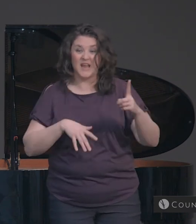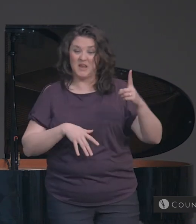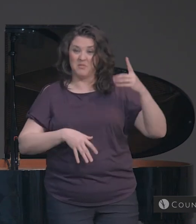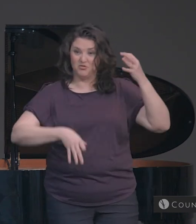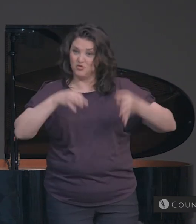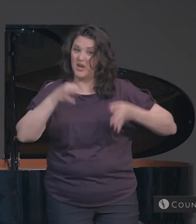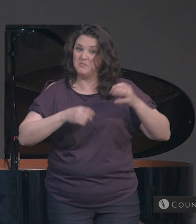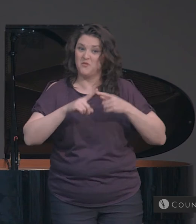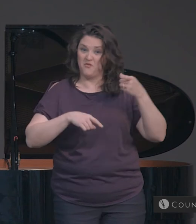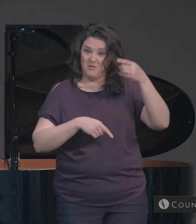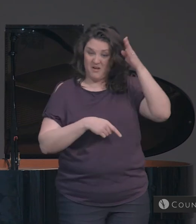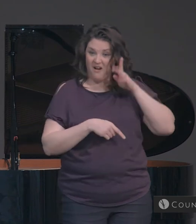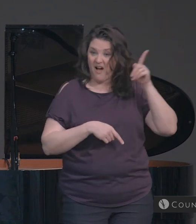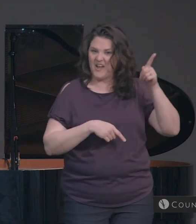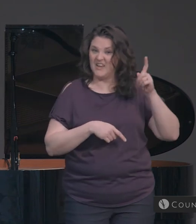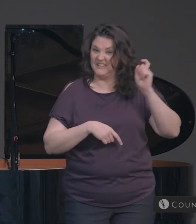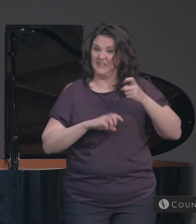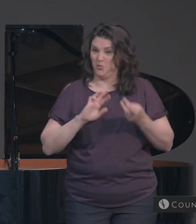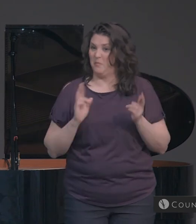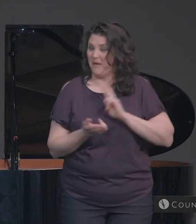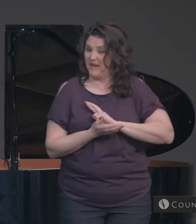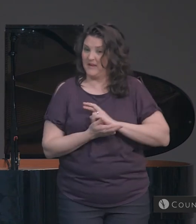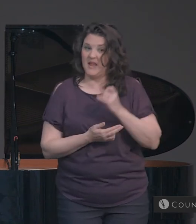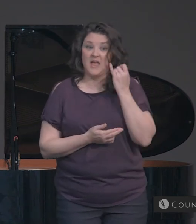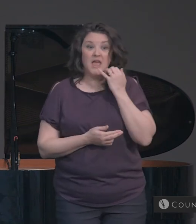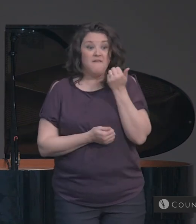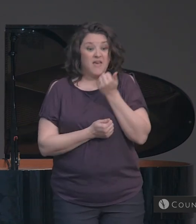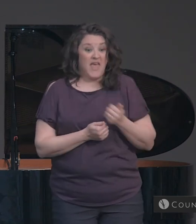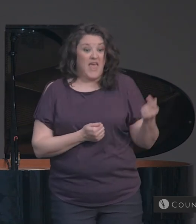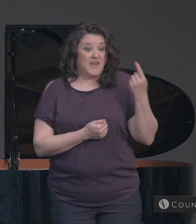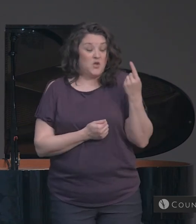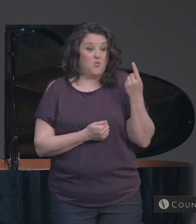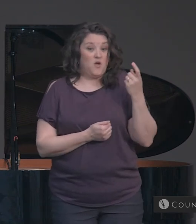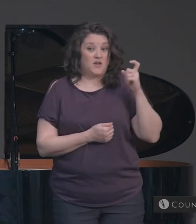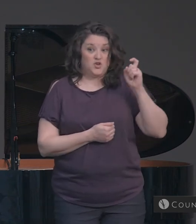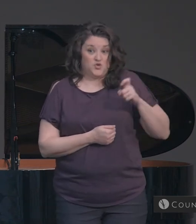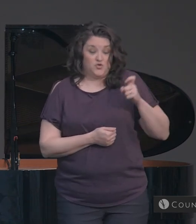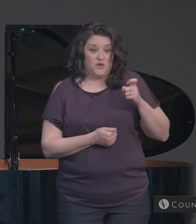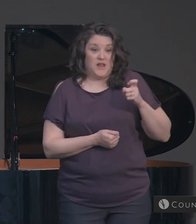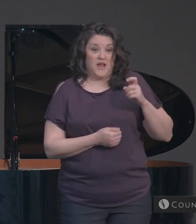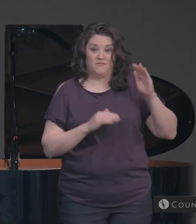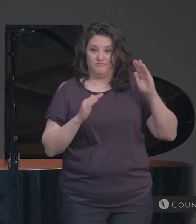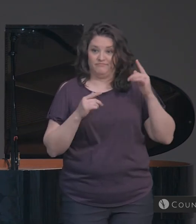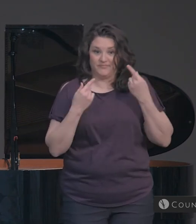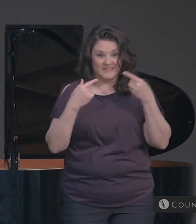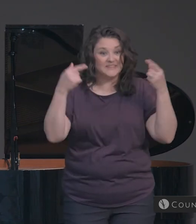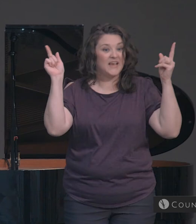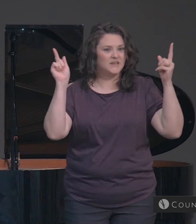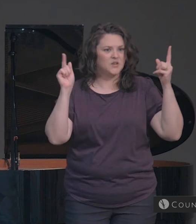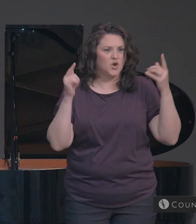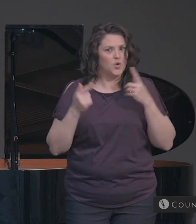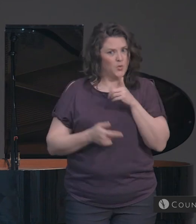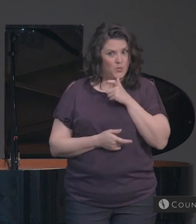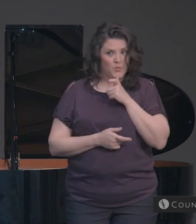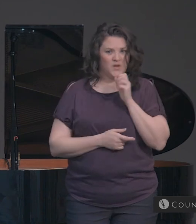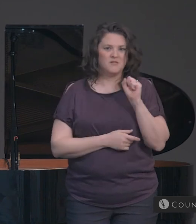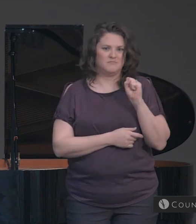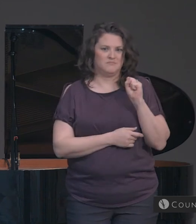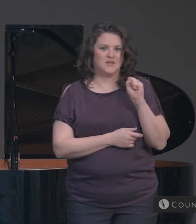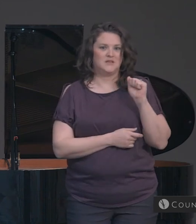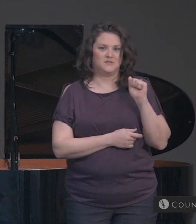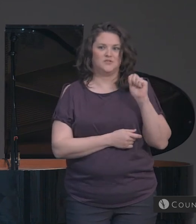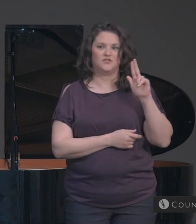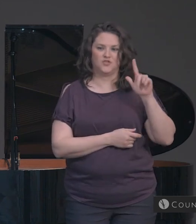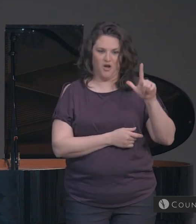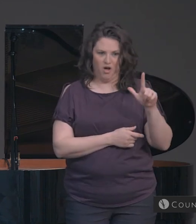fearsome God. If anyone should have been successful, it should have been Saul. It should have been Saul. He